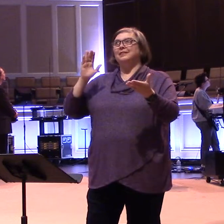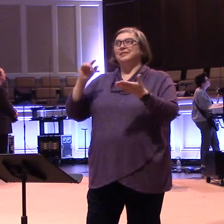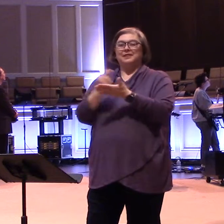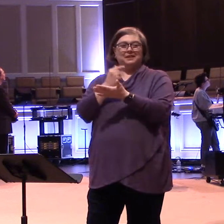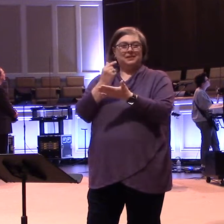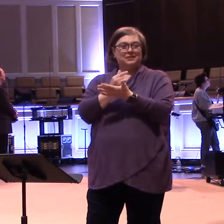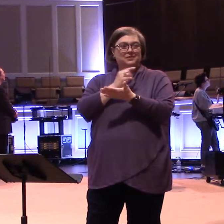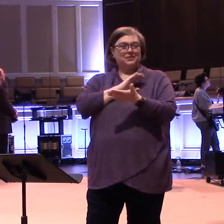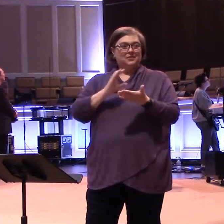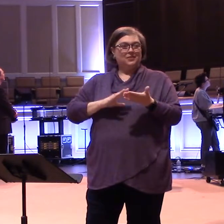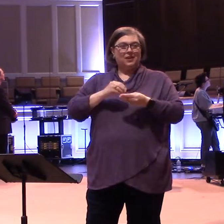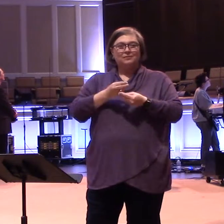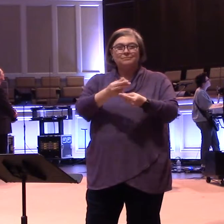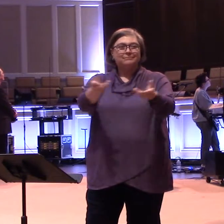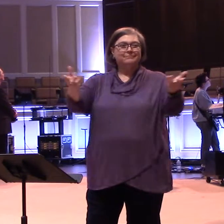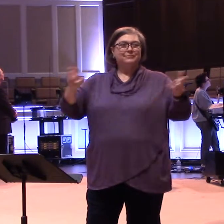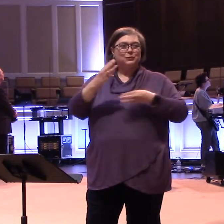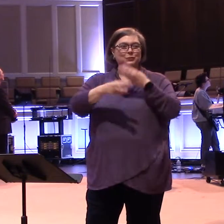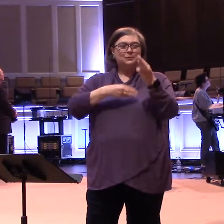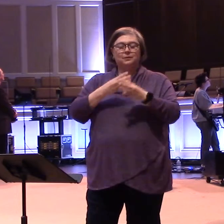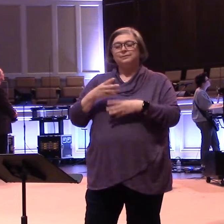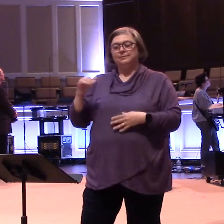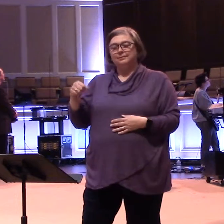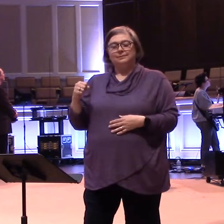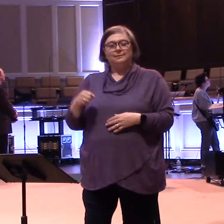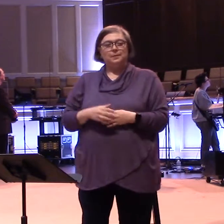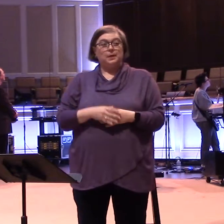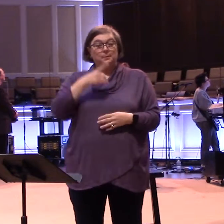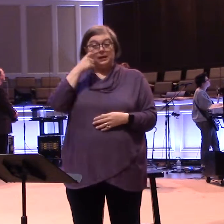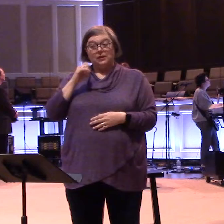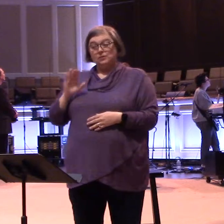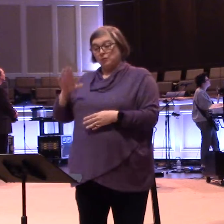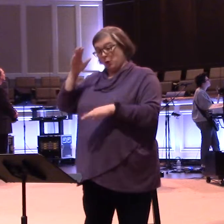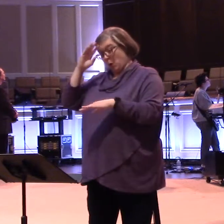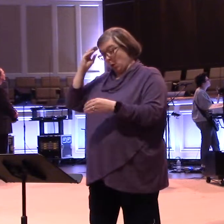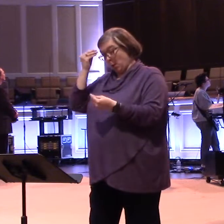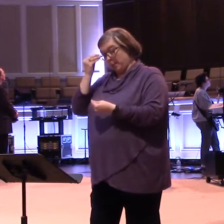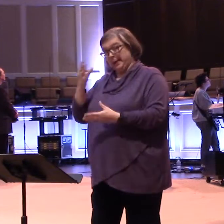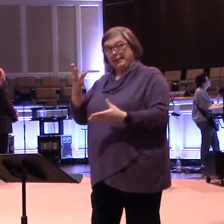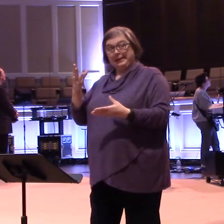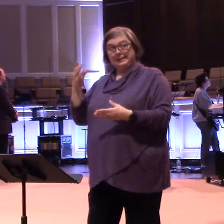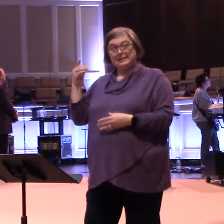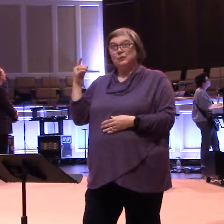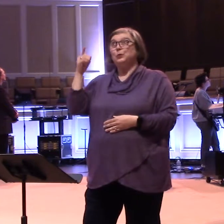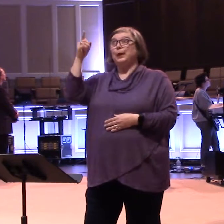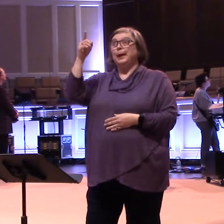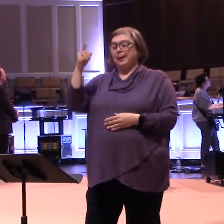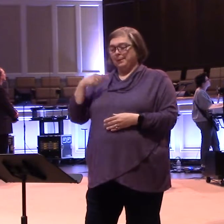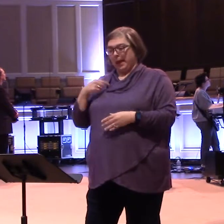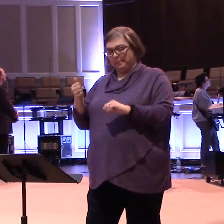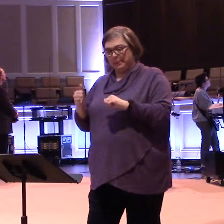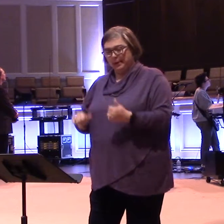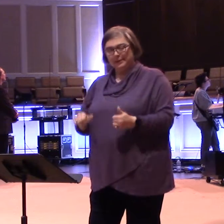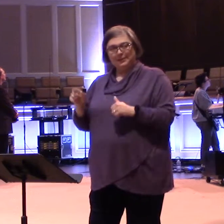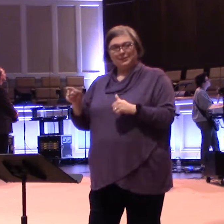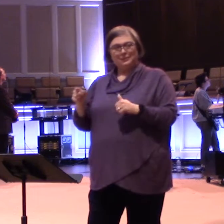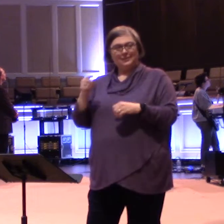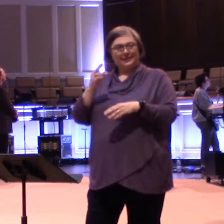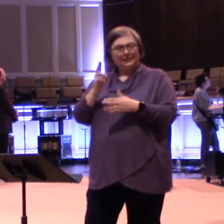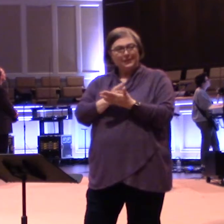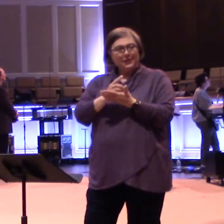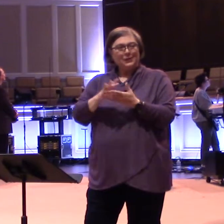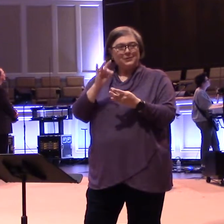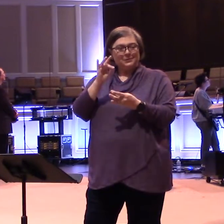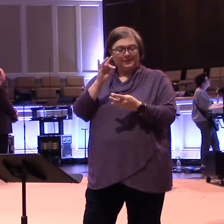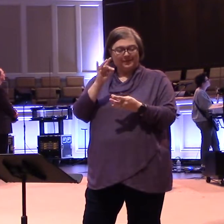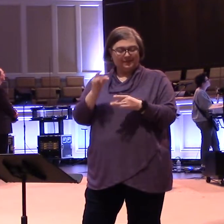profession and faith and out of obedience to him, I baptize you in the name of the Father and the Holy Spirit, Father, Son, and the Holy Spirit,